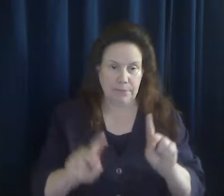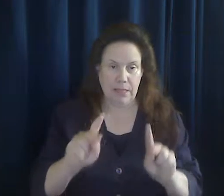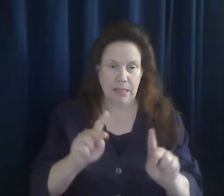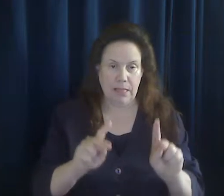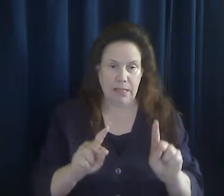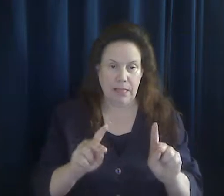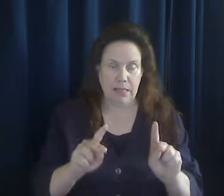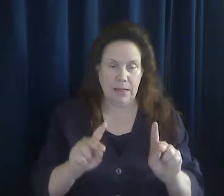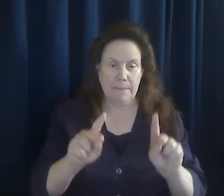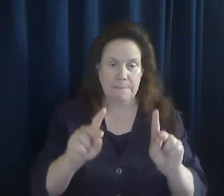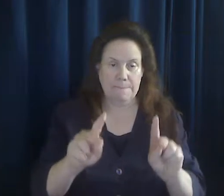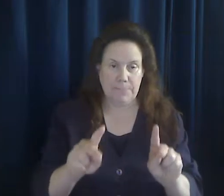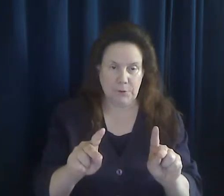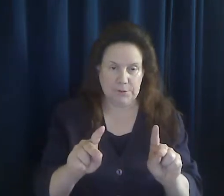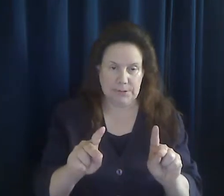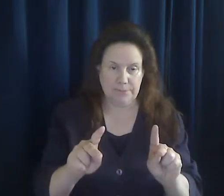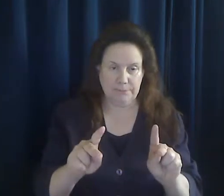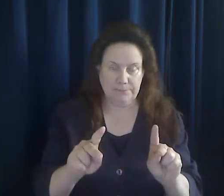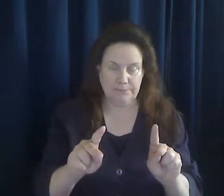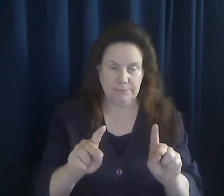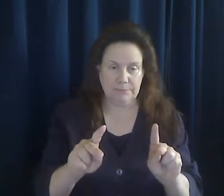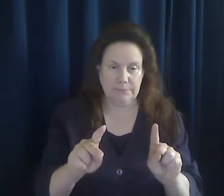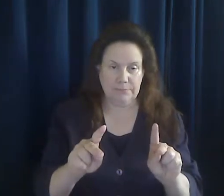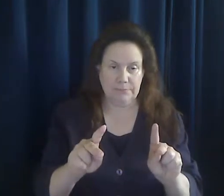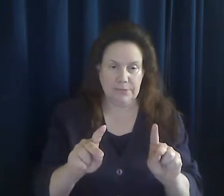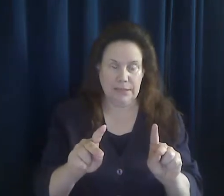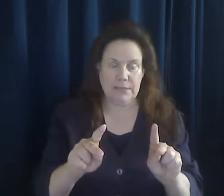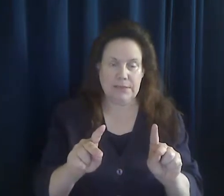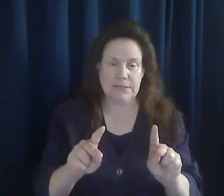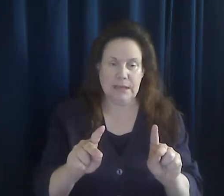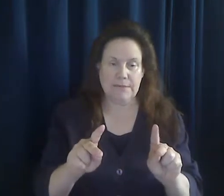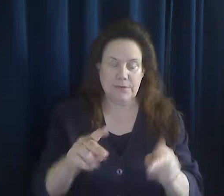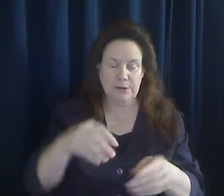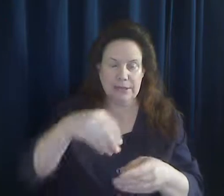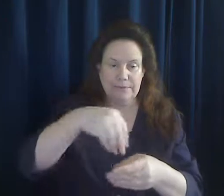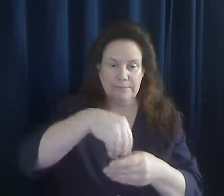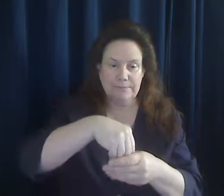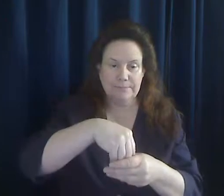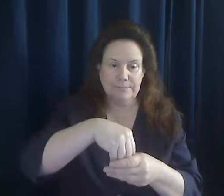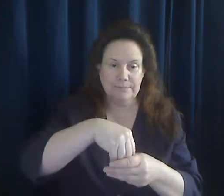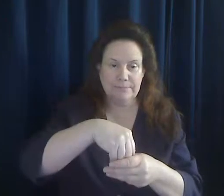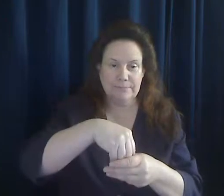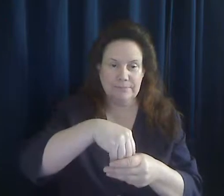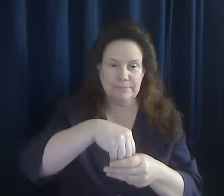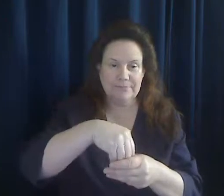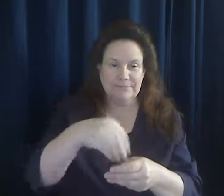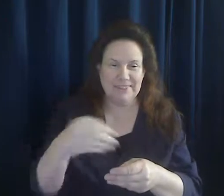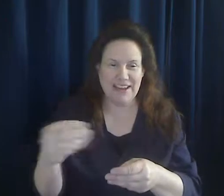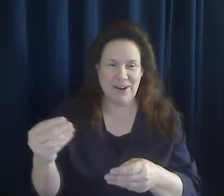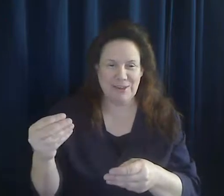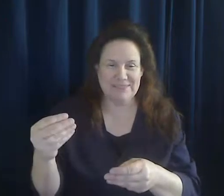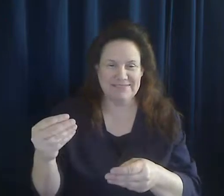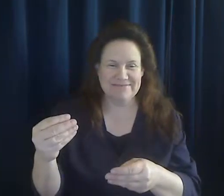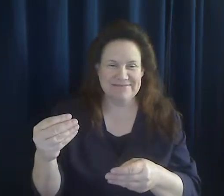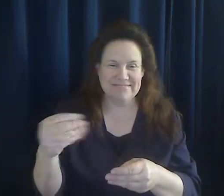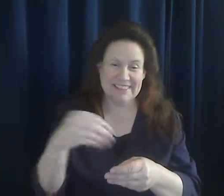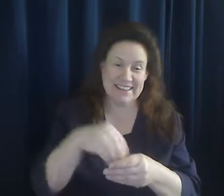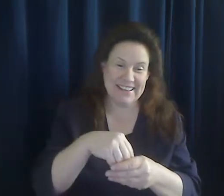People, person. The sign for in, out.